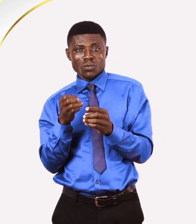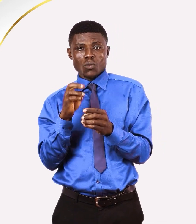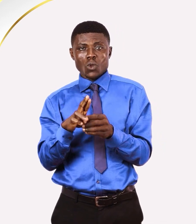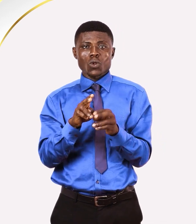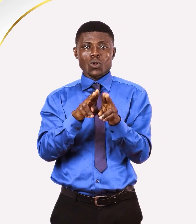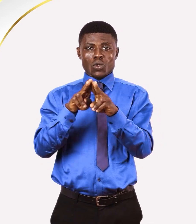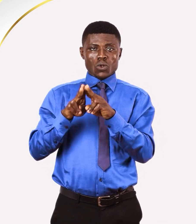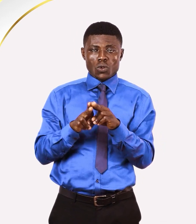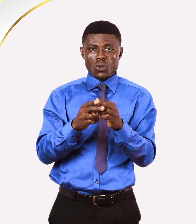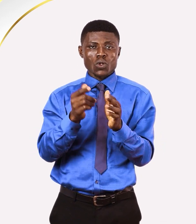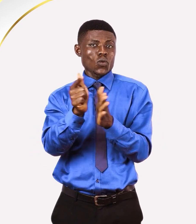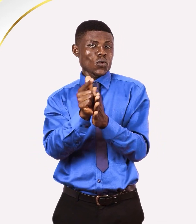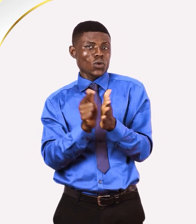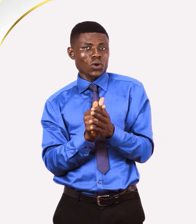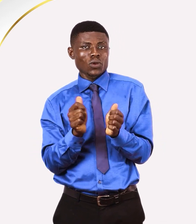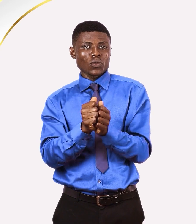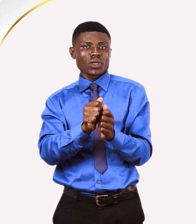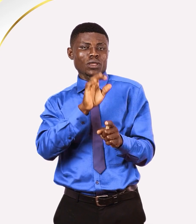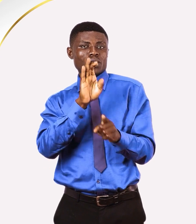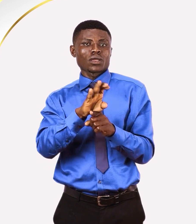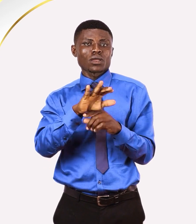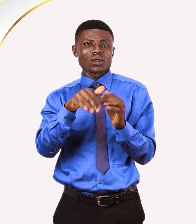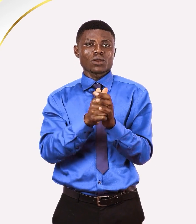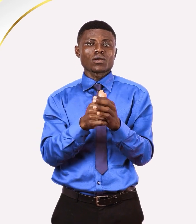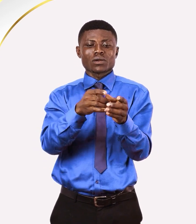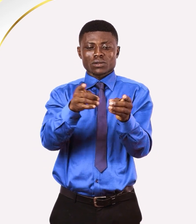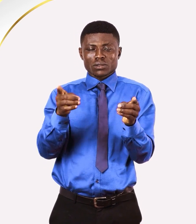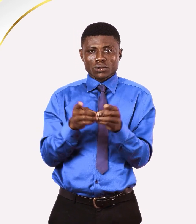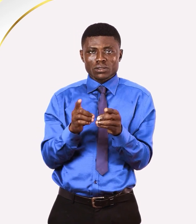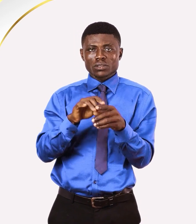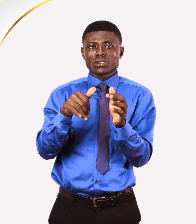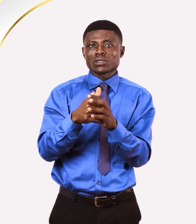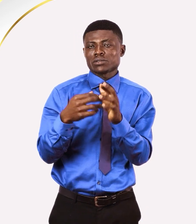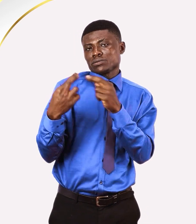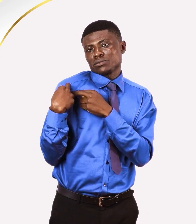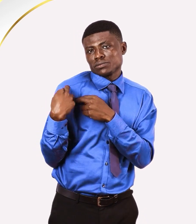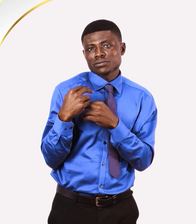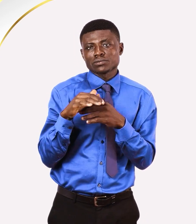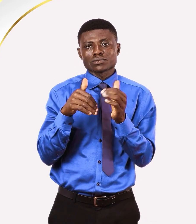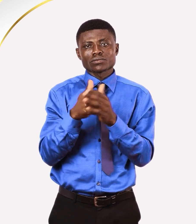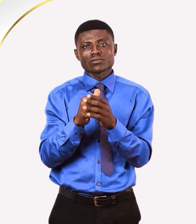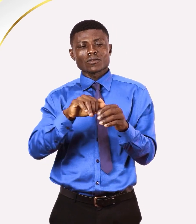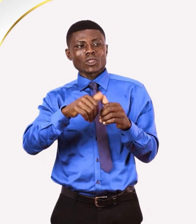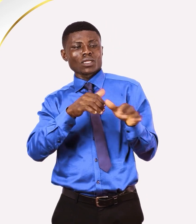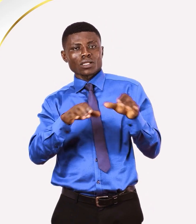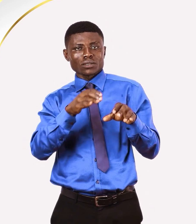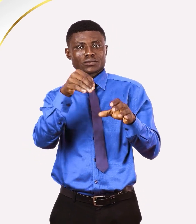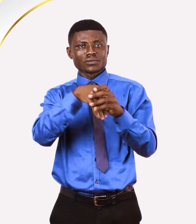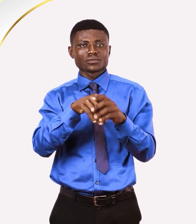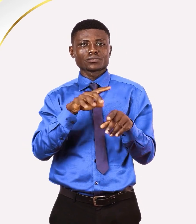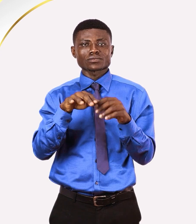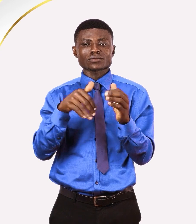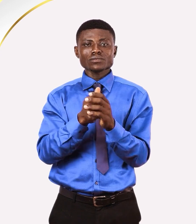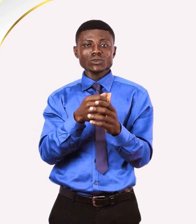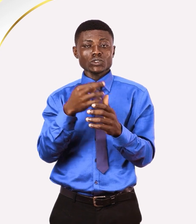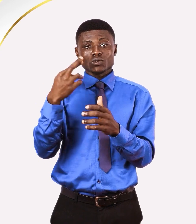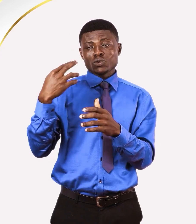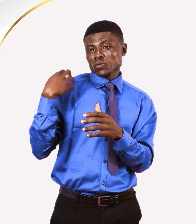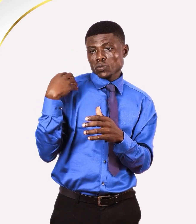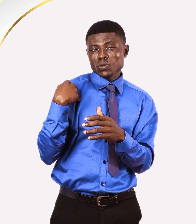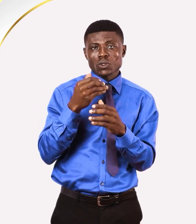or unit. Legal and Enforcement Department. Responsibilities or activities. The